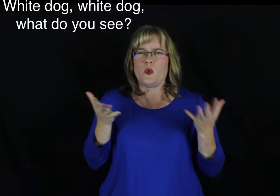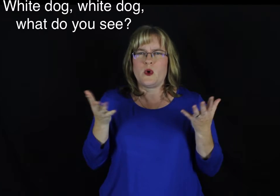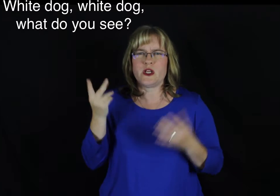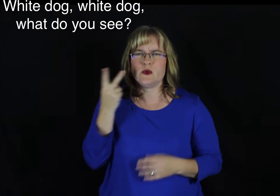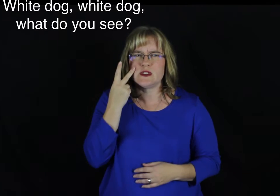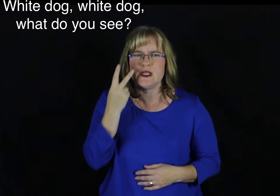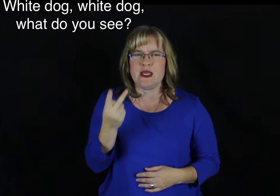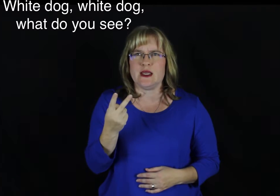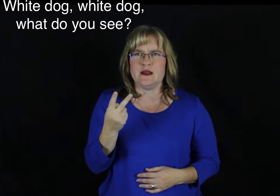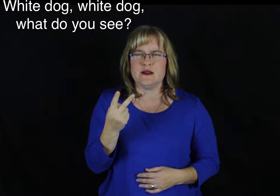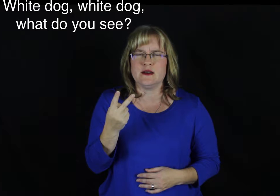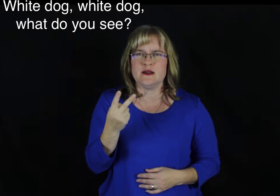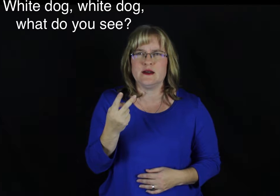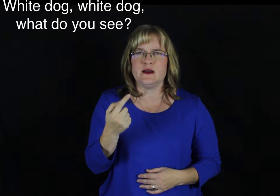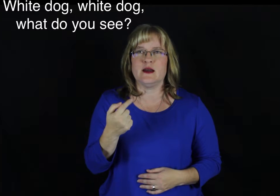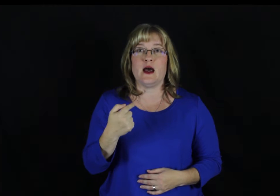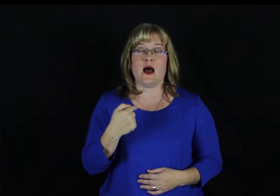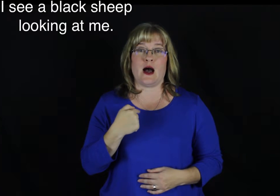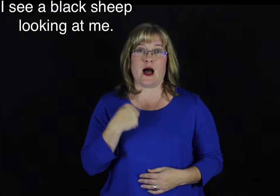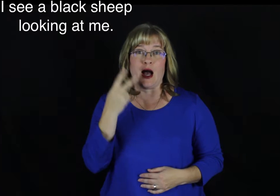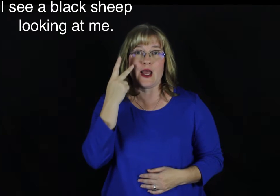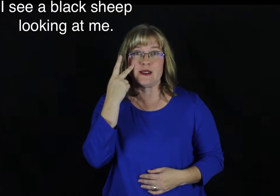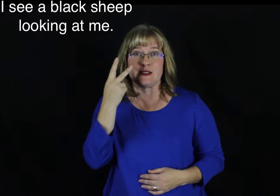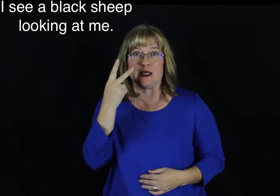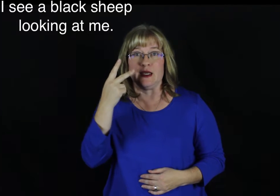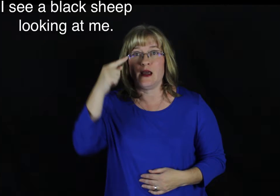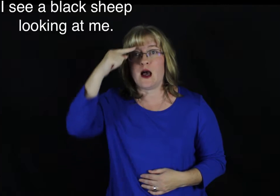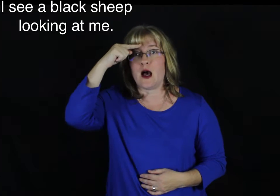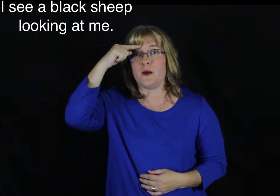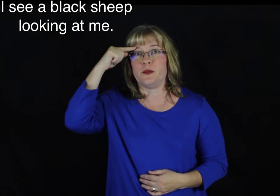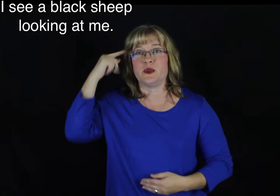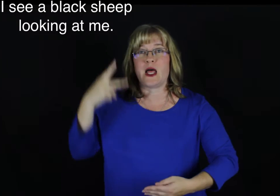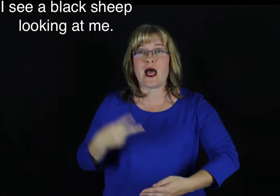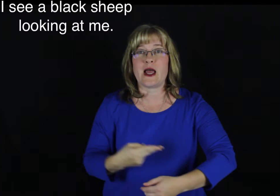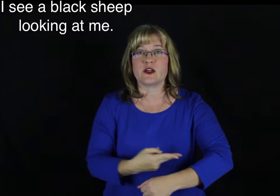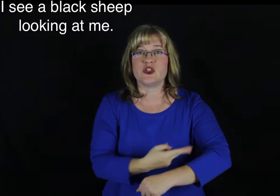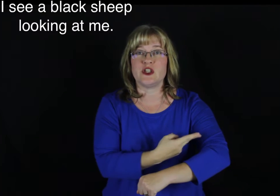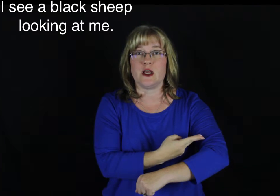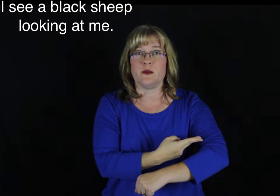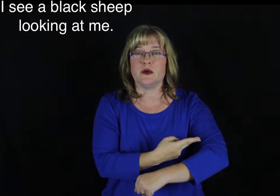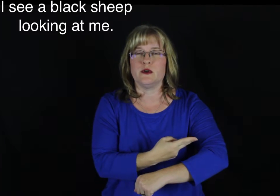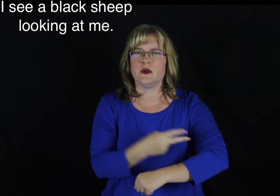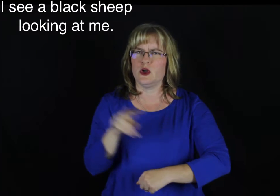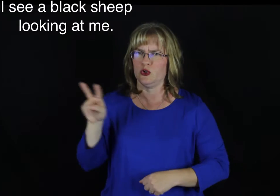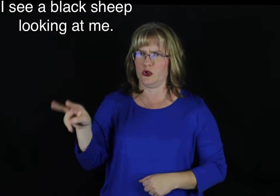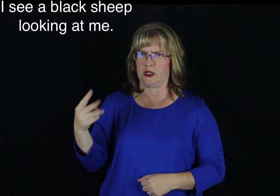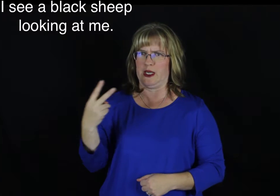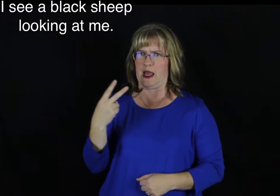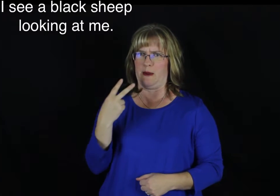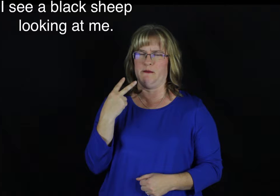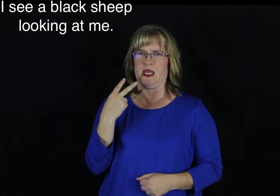what do you see? I see a black sheep looking at